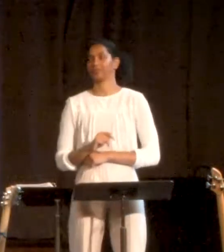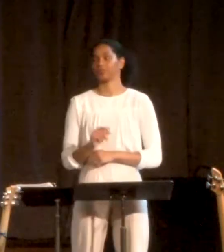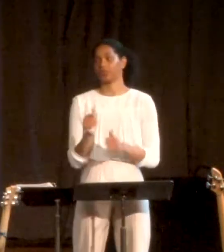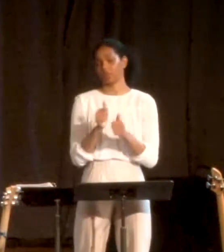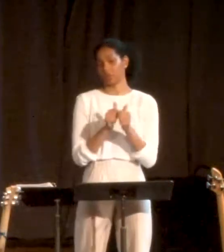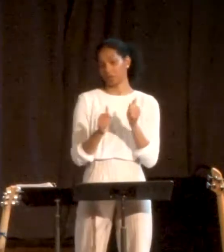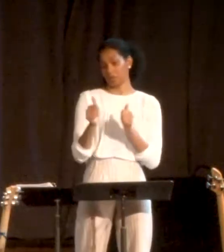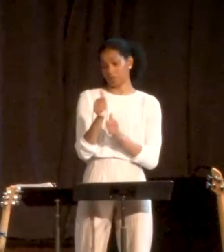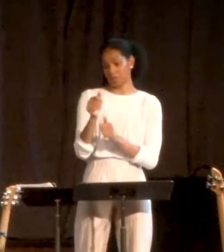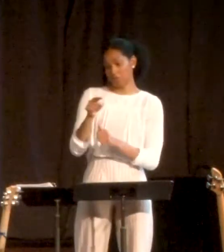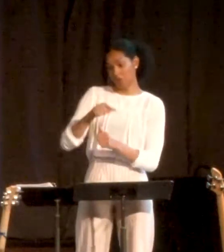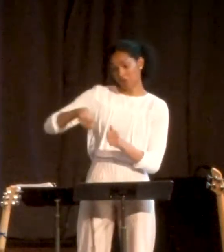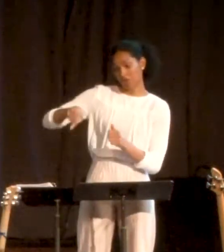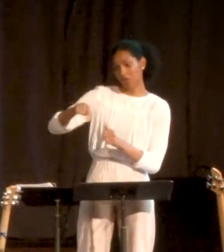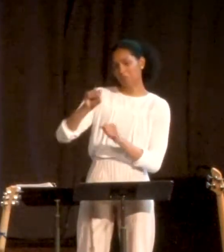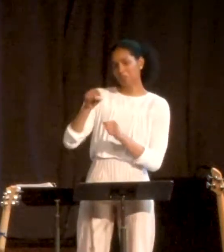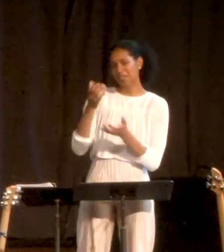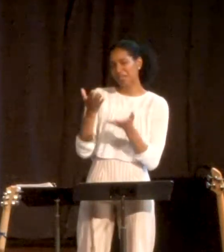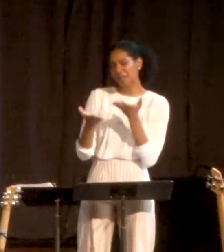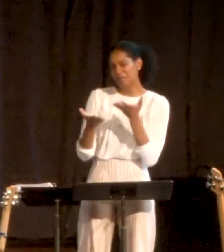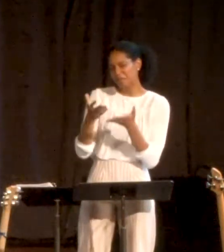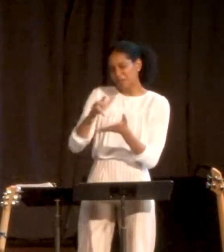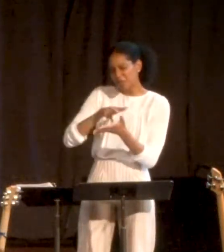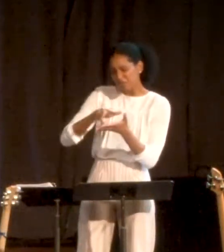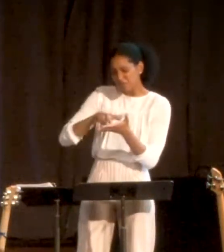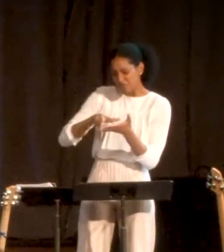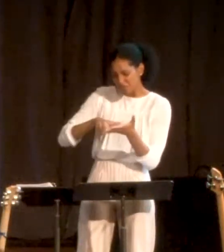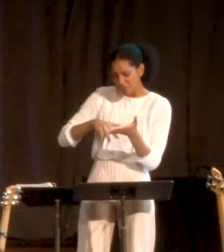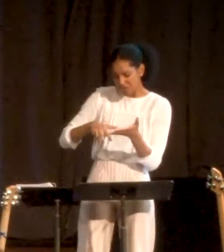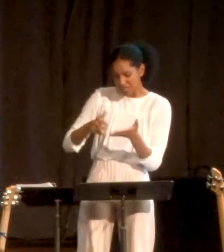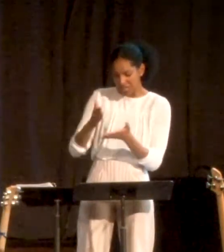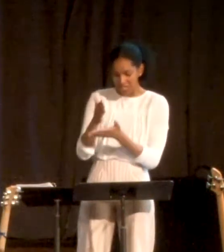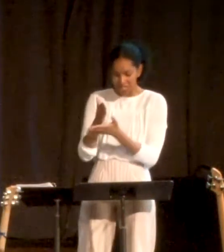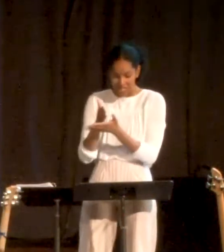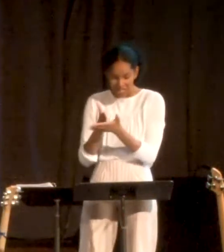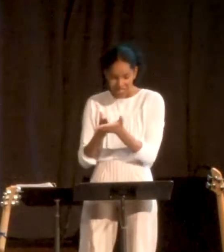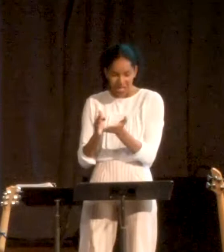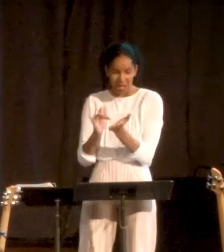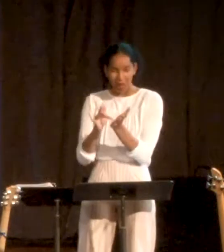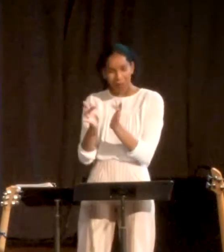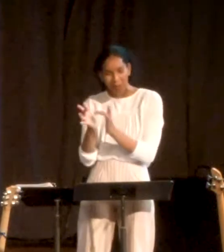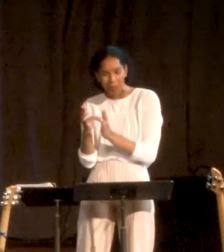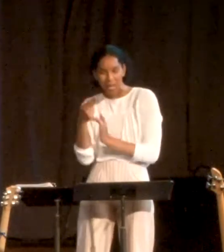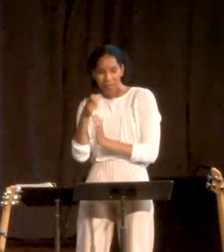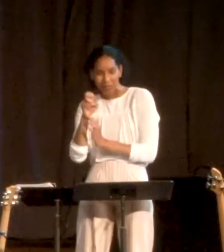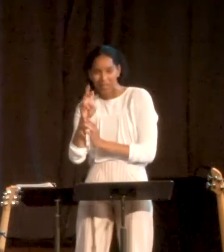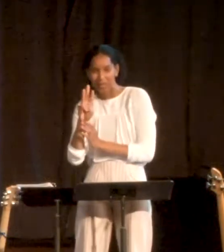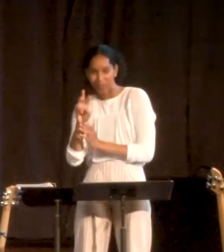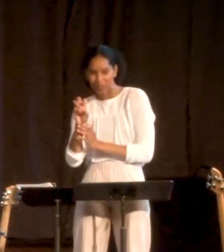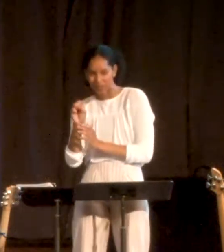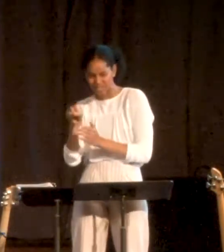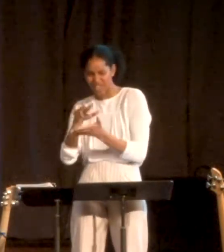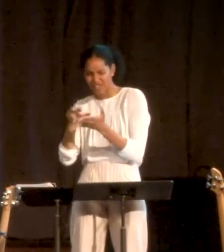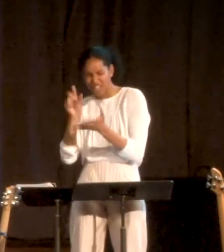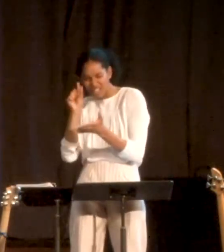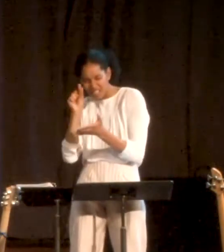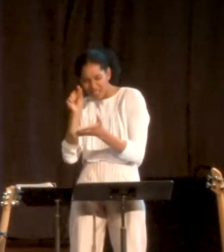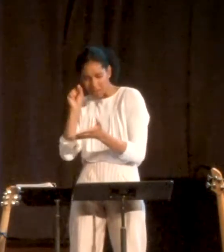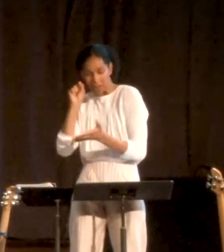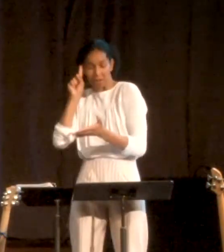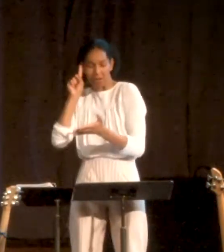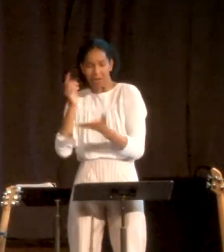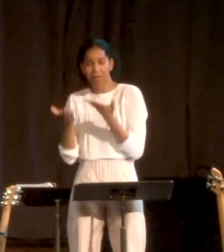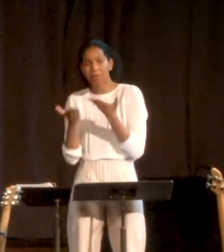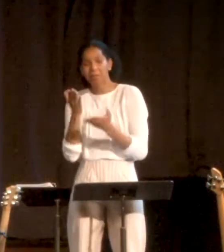Most of them could probably read a little, they could read some biblical Hebrew. They might speak